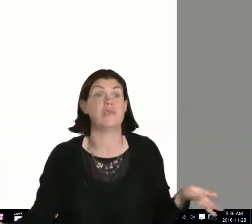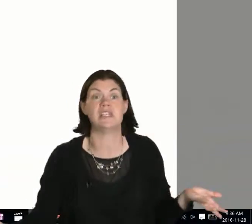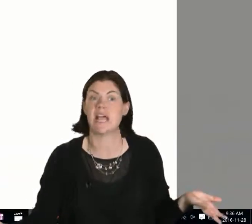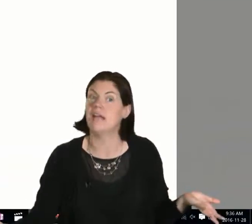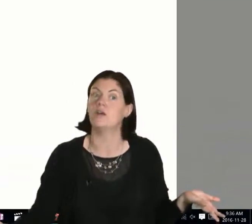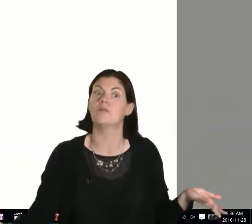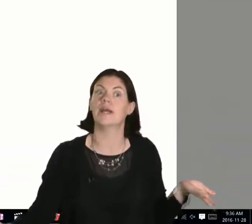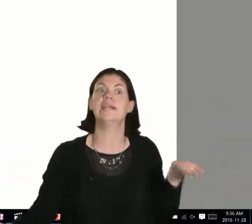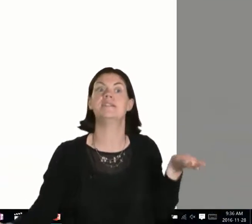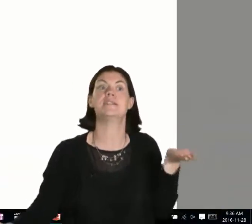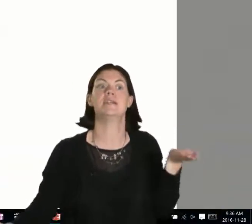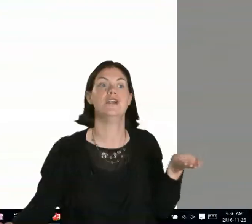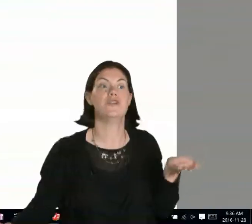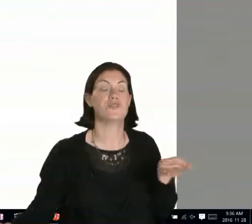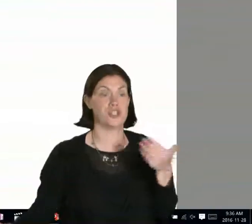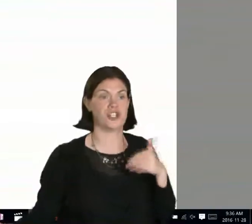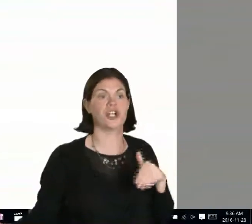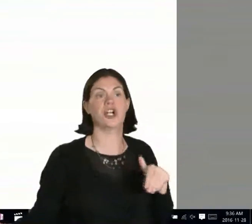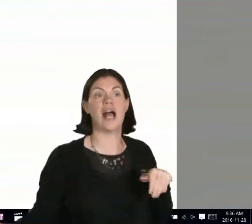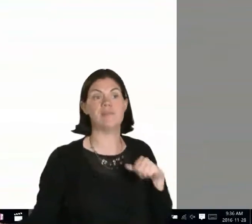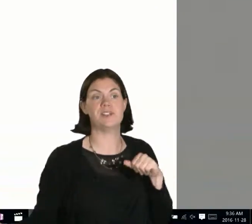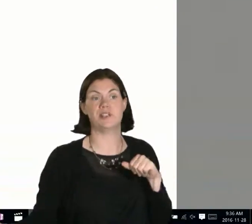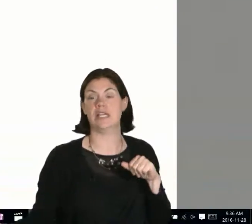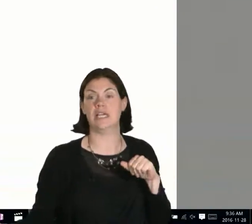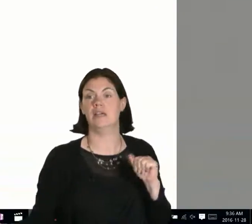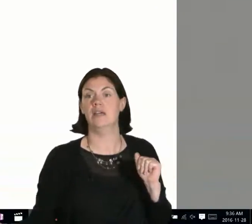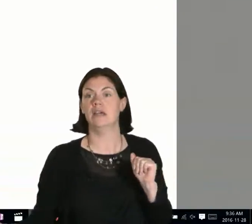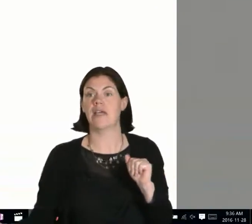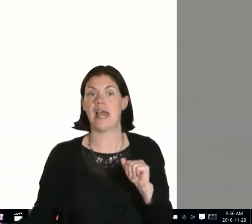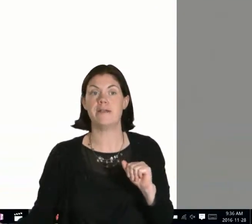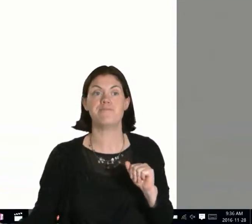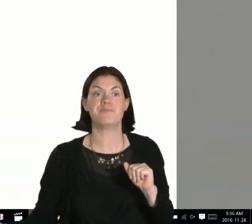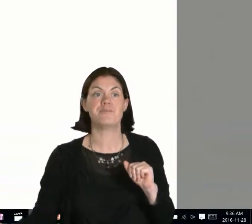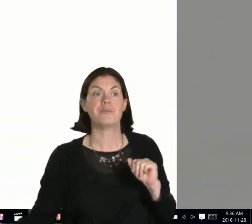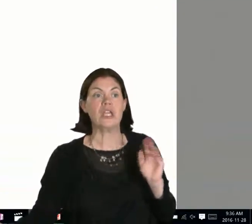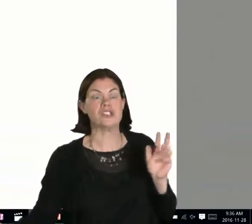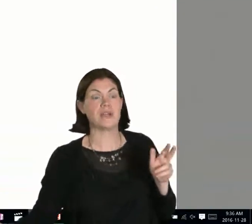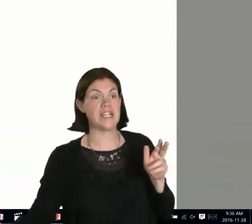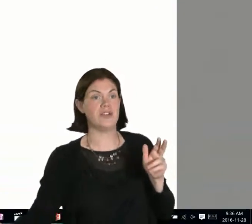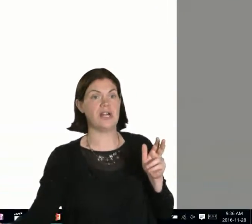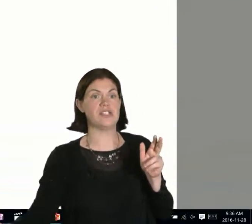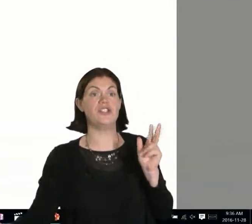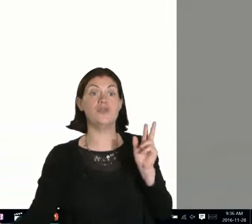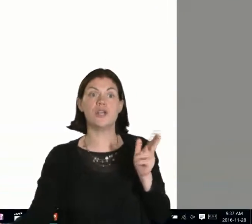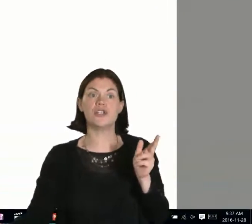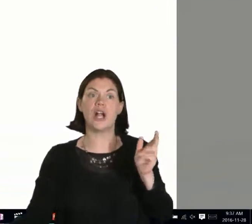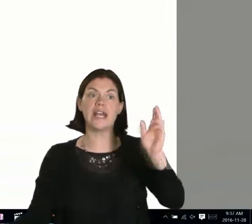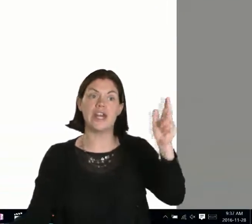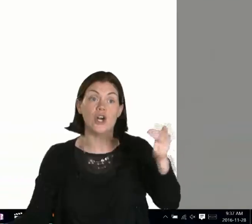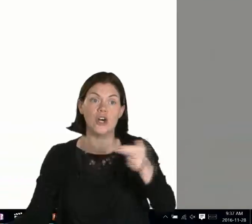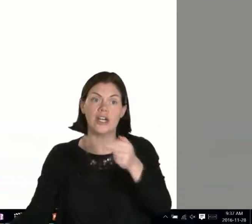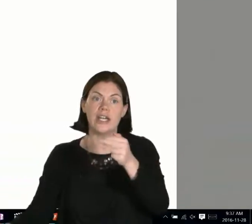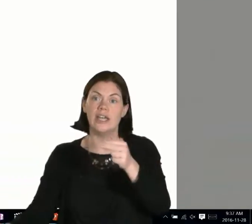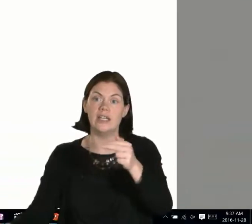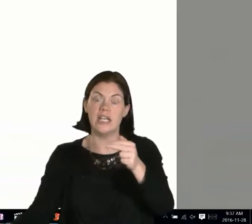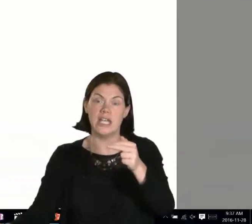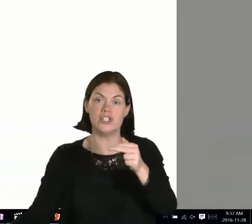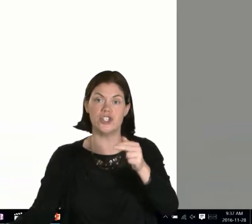even just been the title, right? For sure, absolutely, okay? So again, you guys, you do want to try to get a